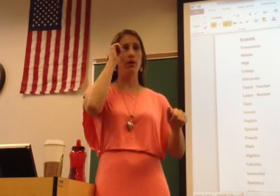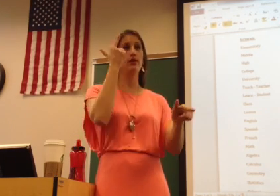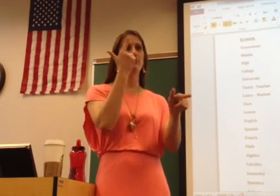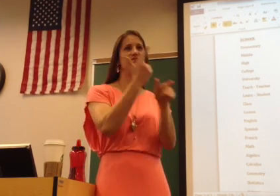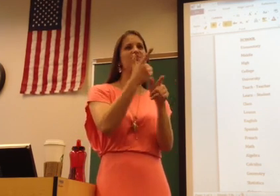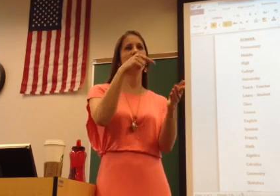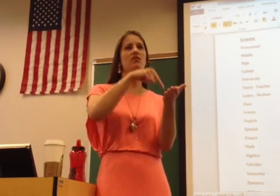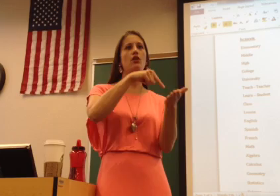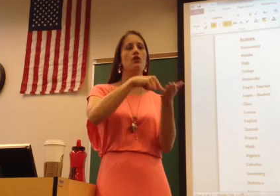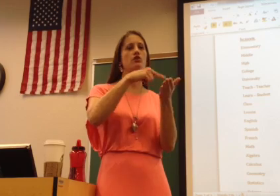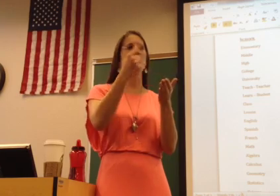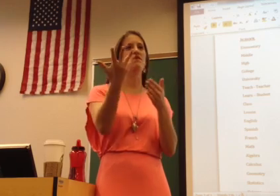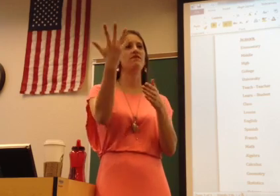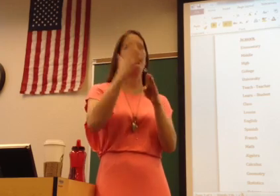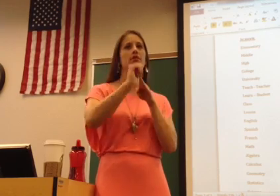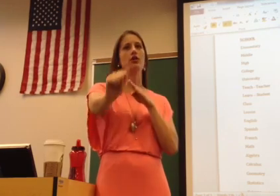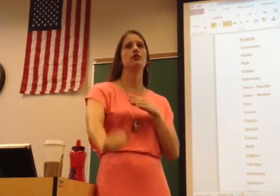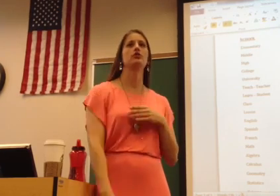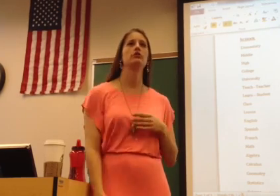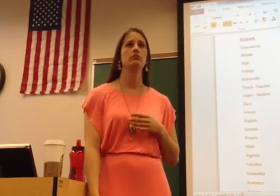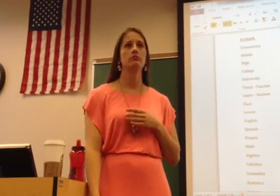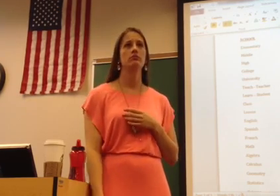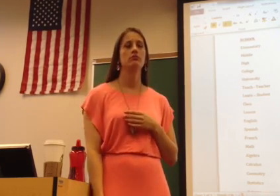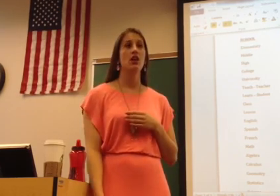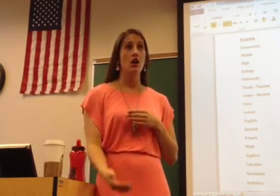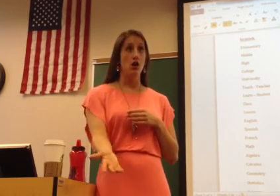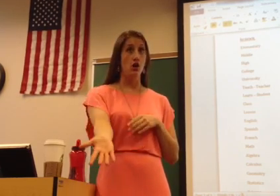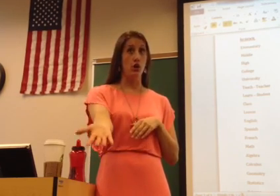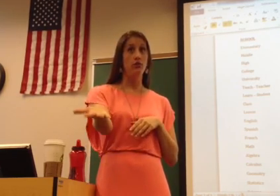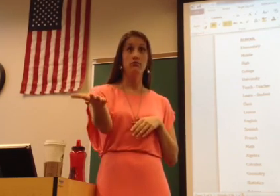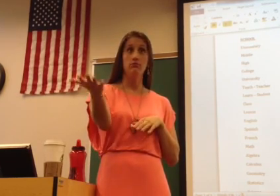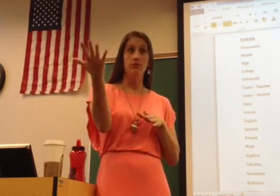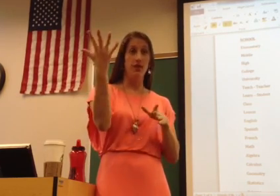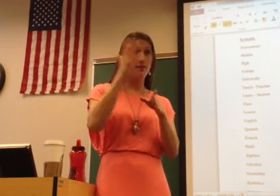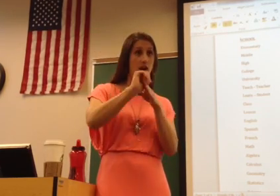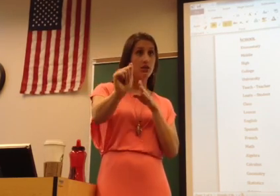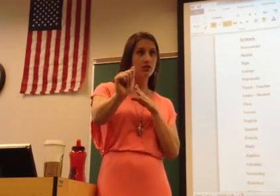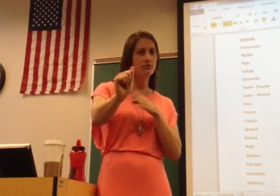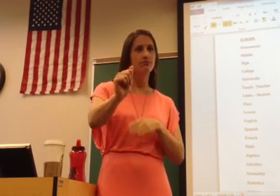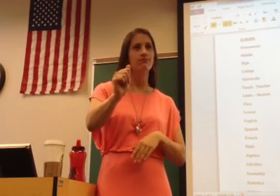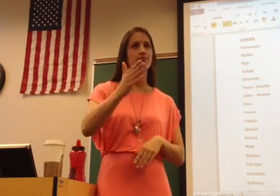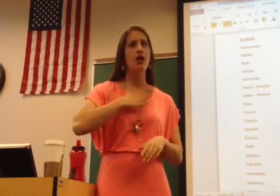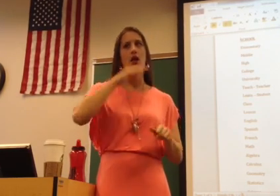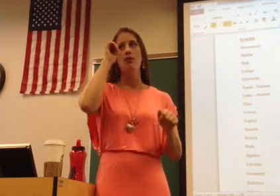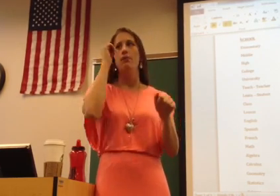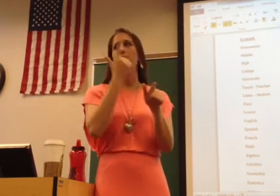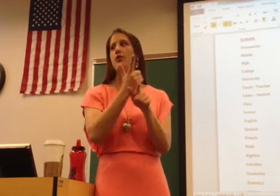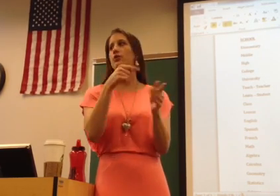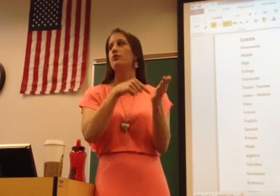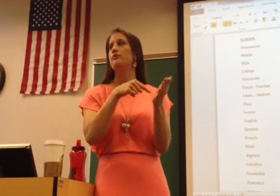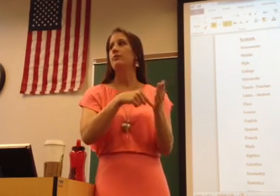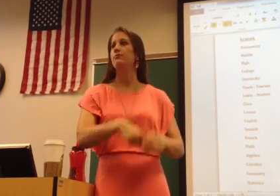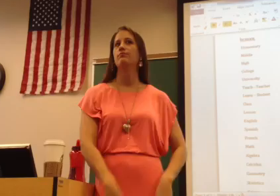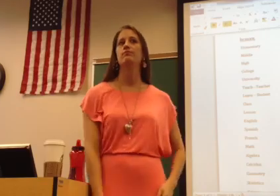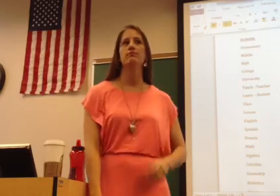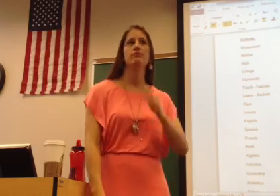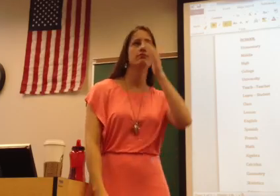Brother owes me $5. Or $5. My brother owes me.